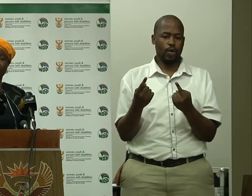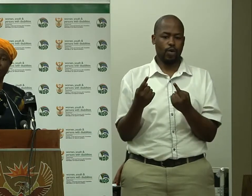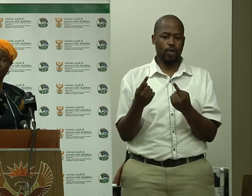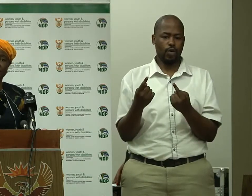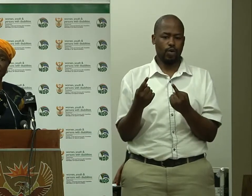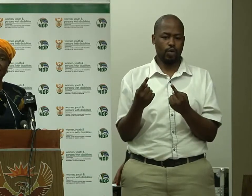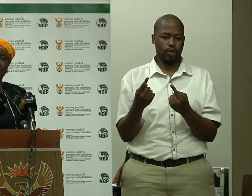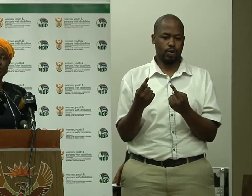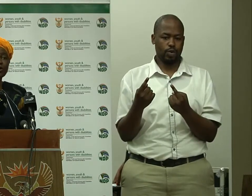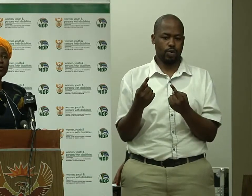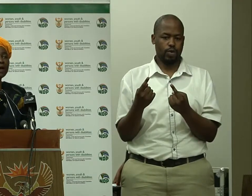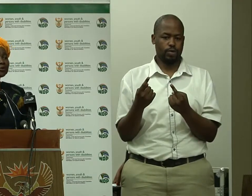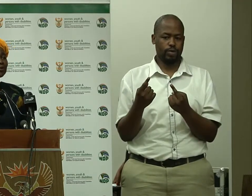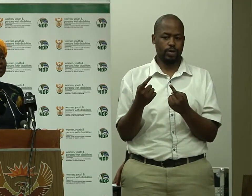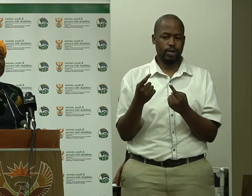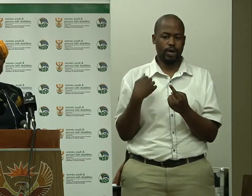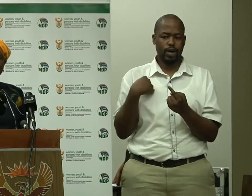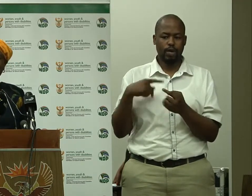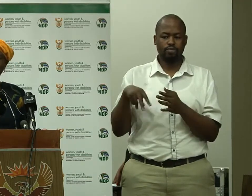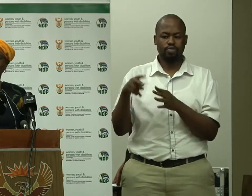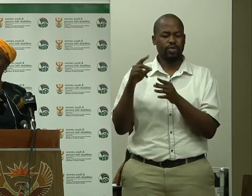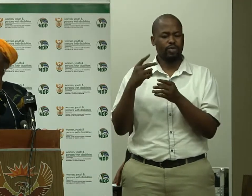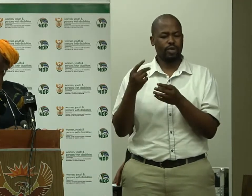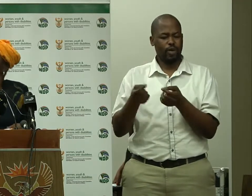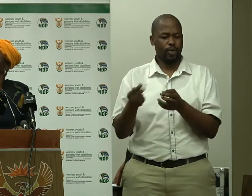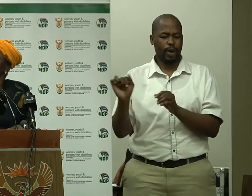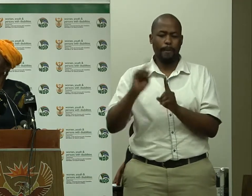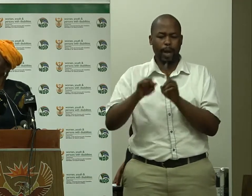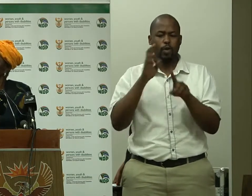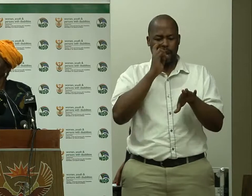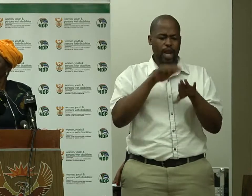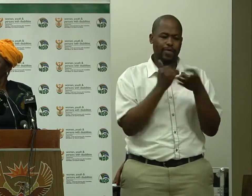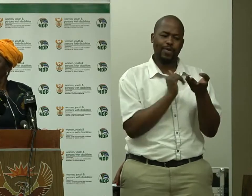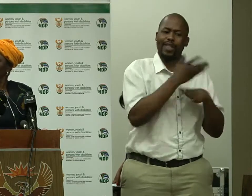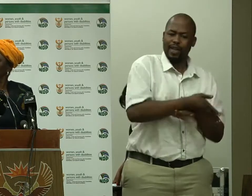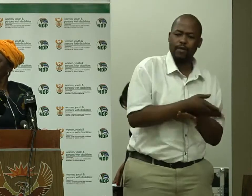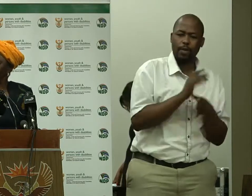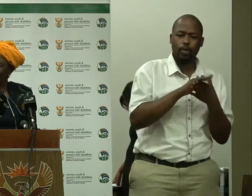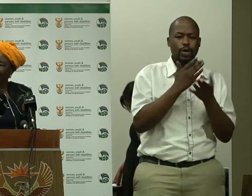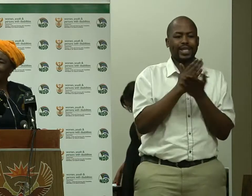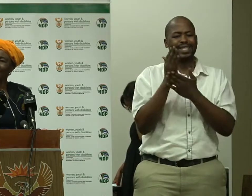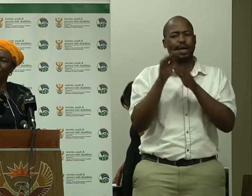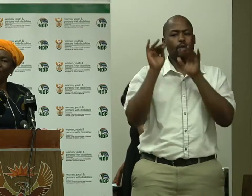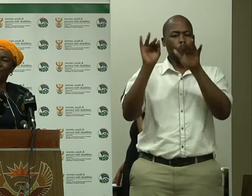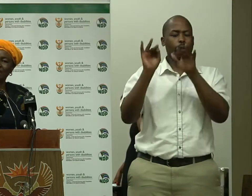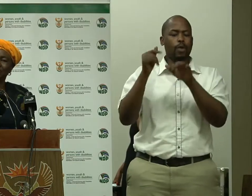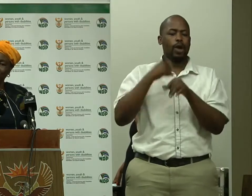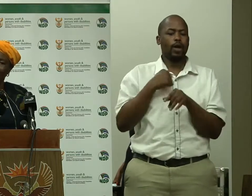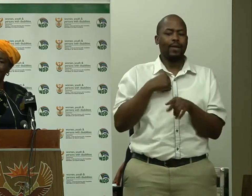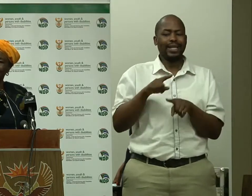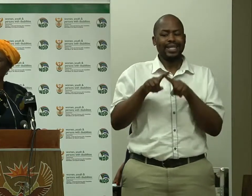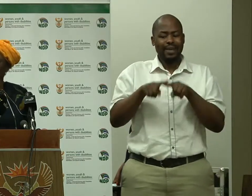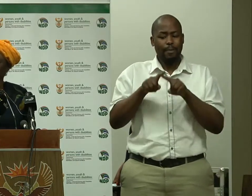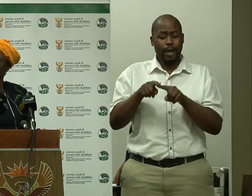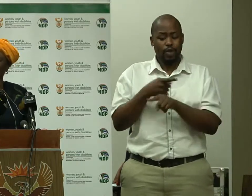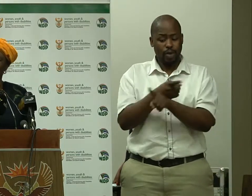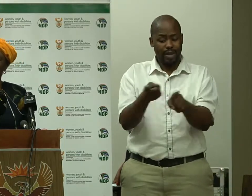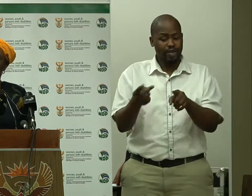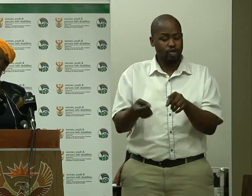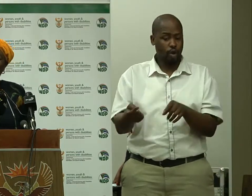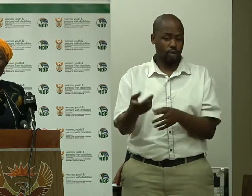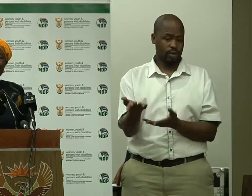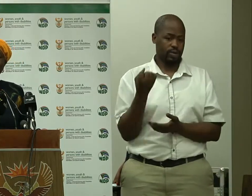even their dogs. So we had to intervene and to say, but some of our people will rely on these dogs for